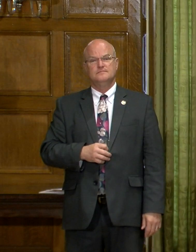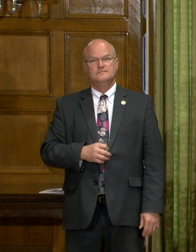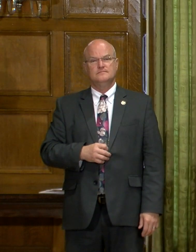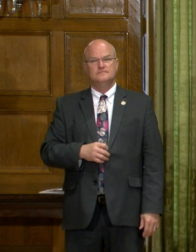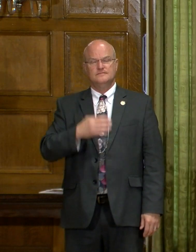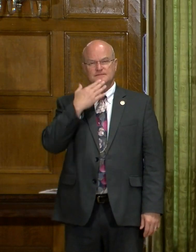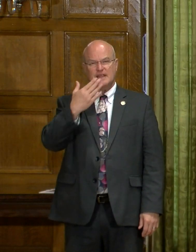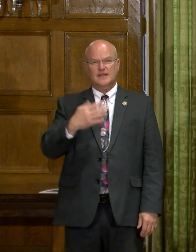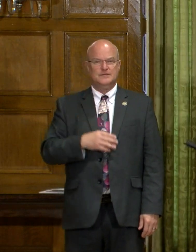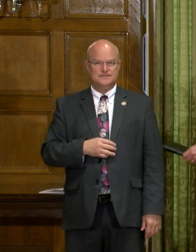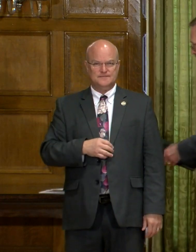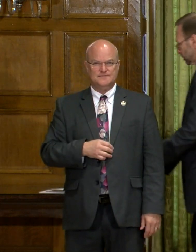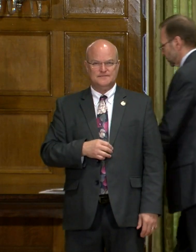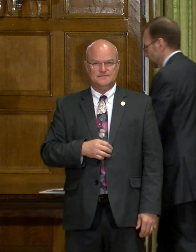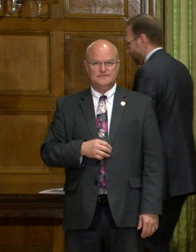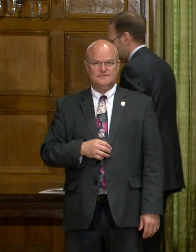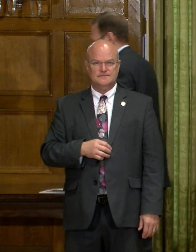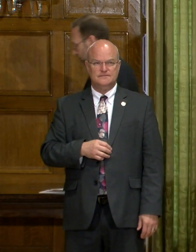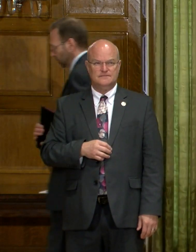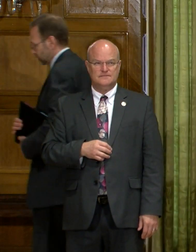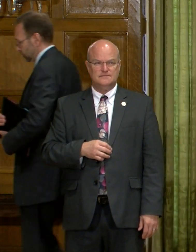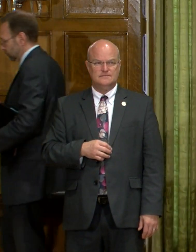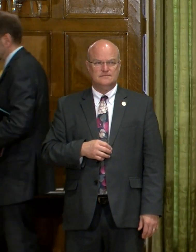Thank you.